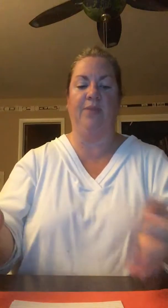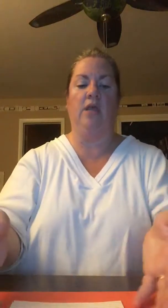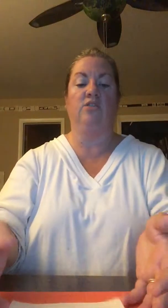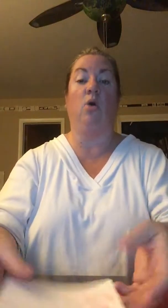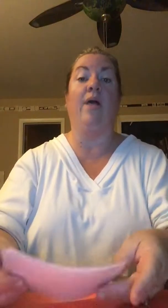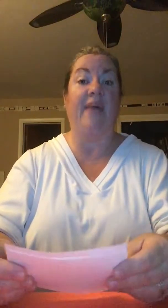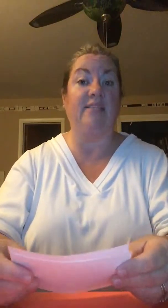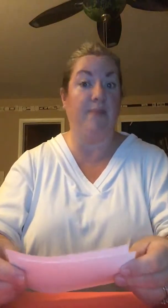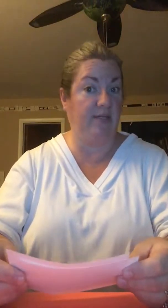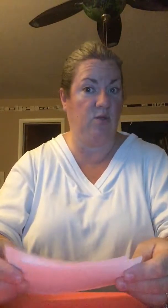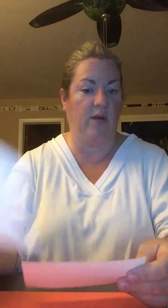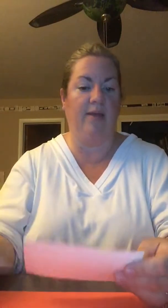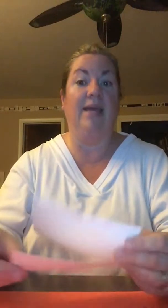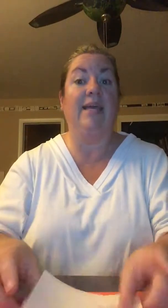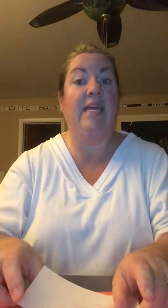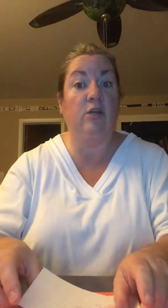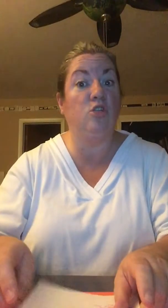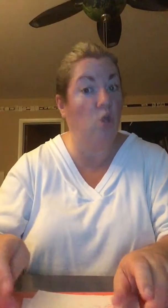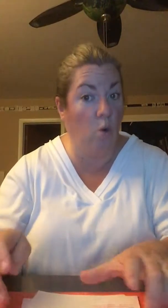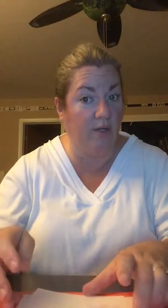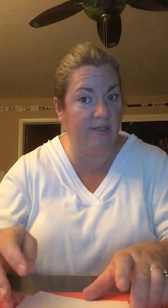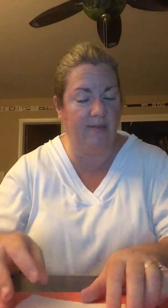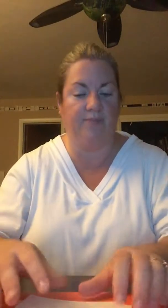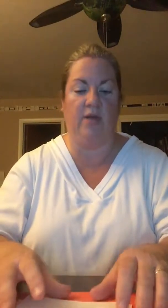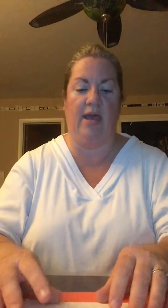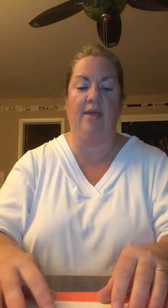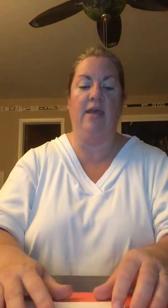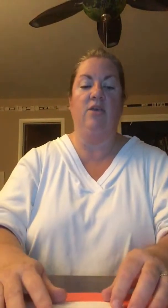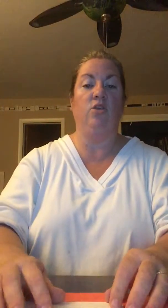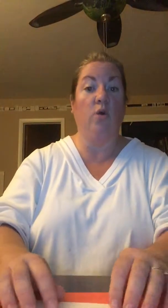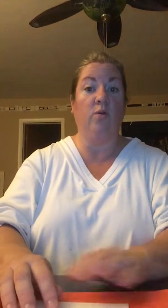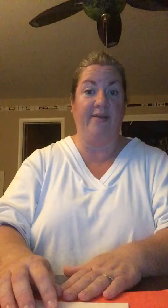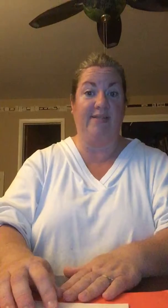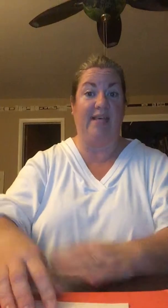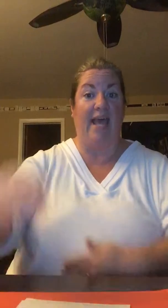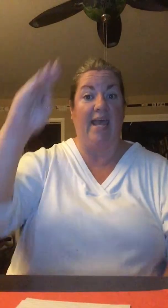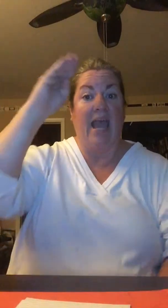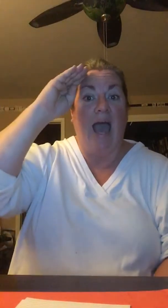So that's my story. Here's yours, okay? You're going to say,